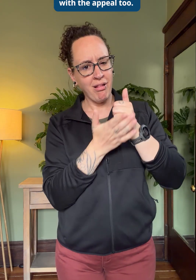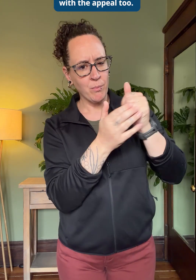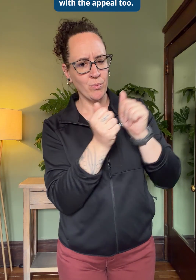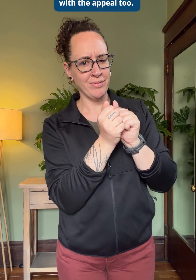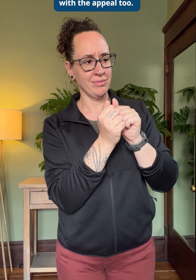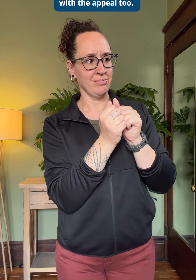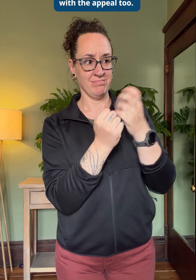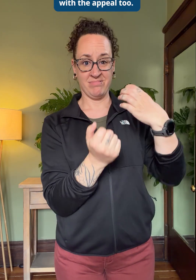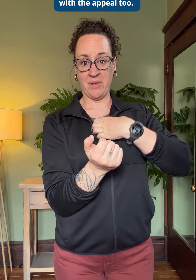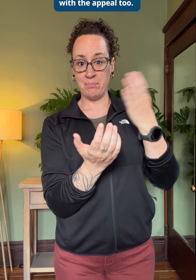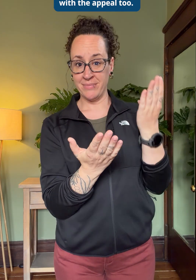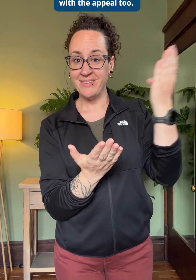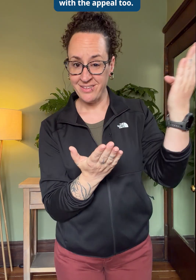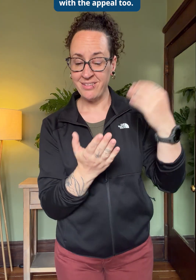Your doctor can help with the appeal too.